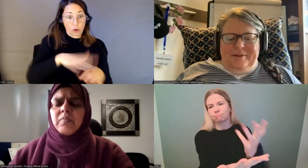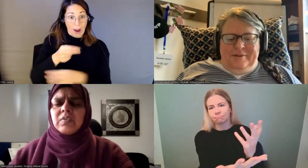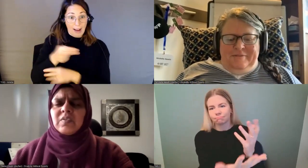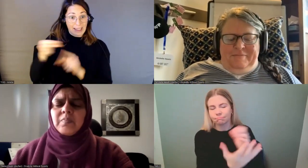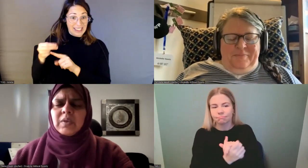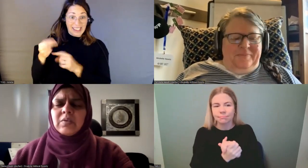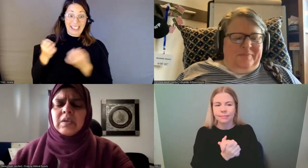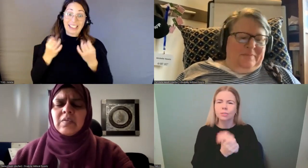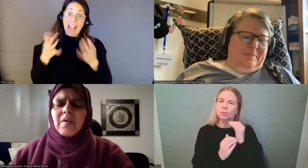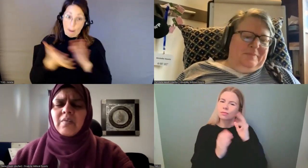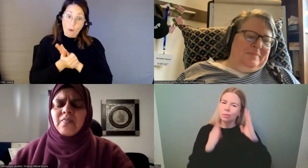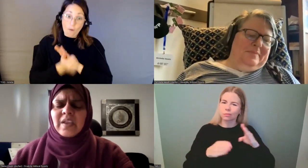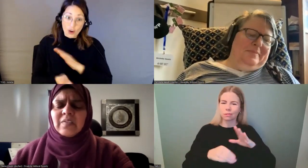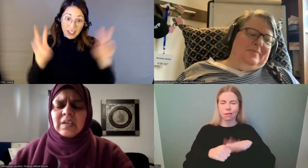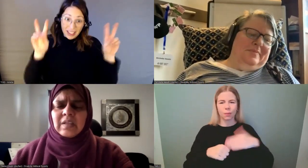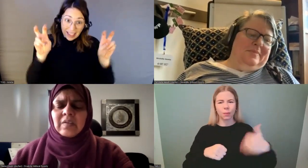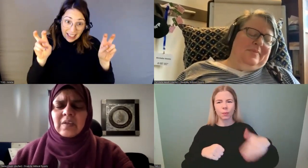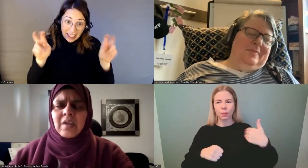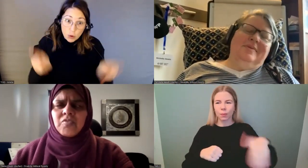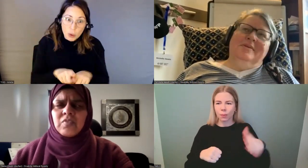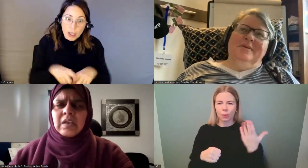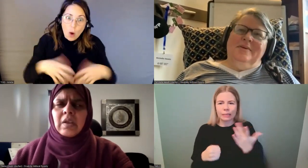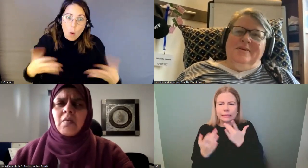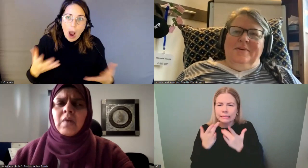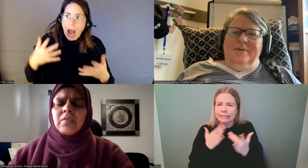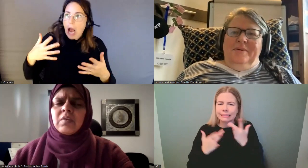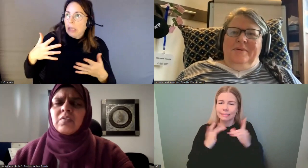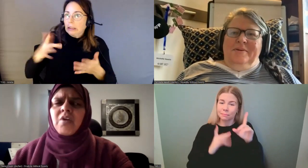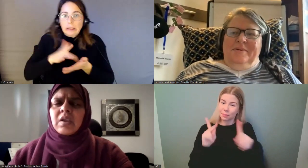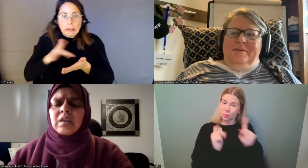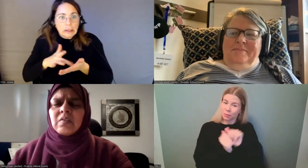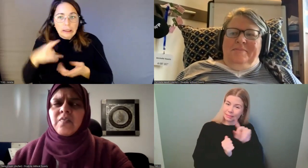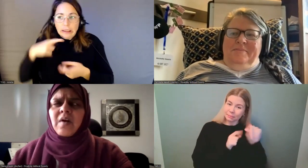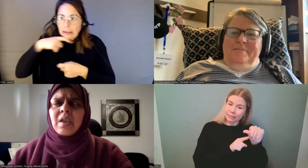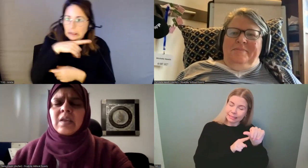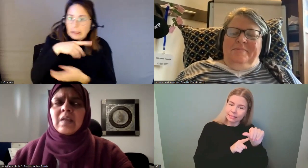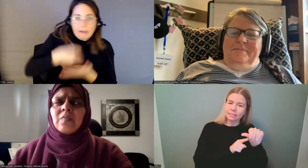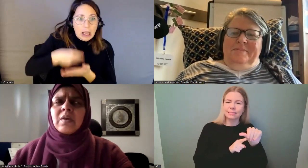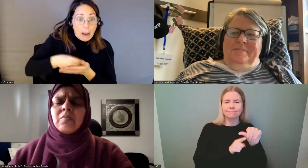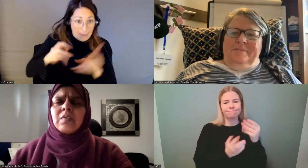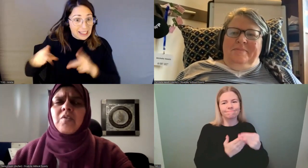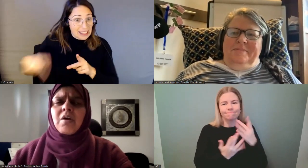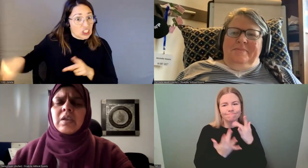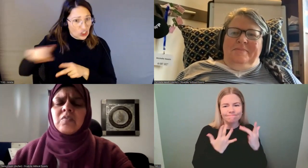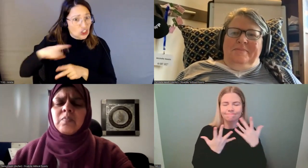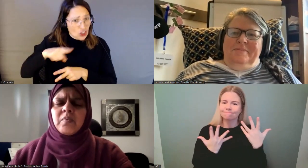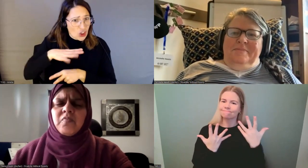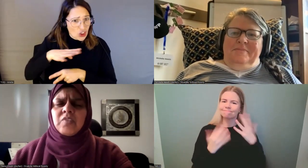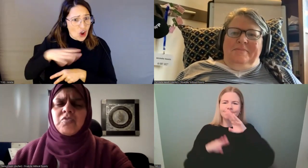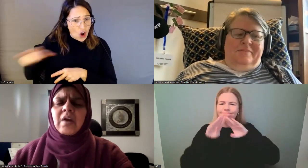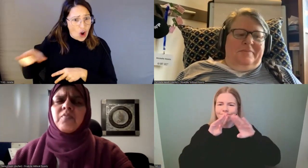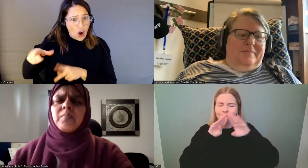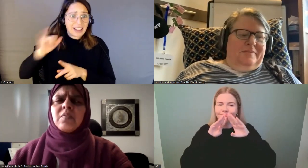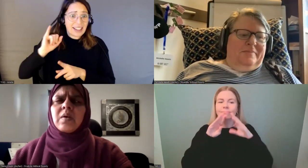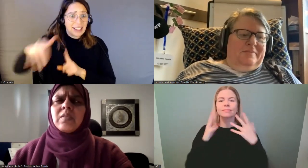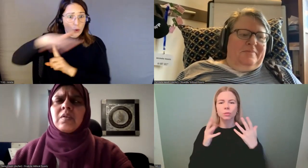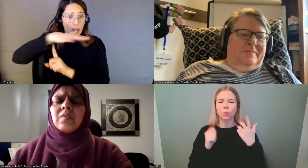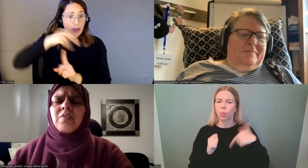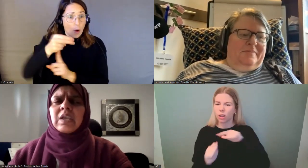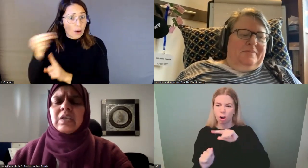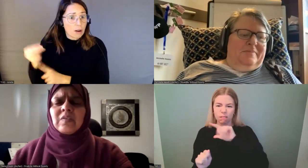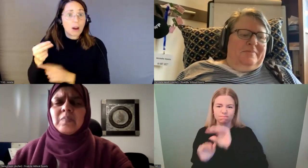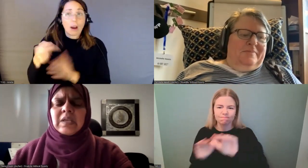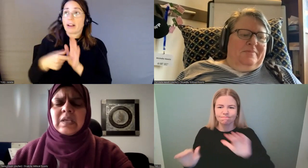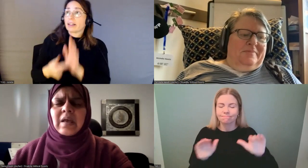that people with disabilities are facing in this country, whether it's talking to finance, whether it's talking to provincial governments, whether